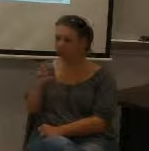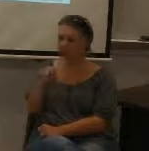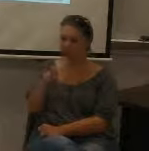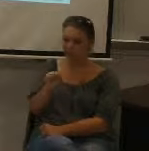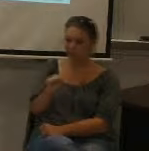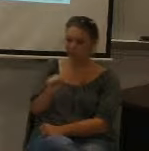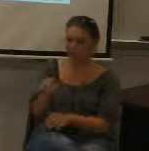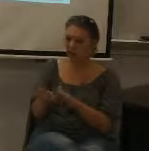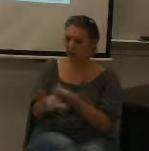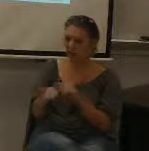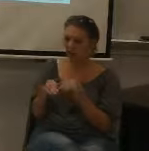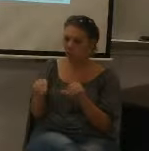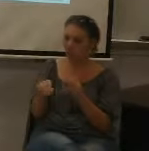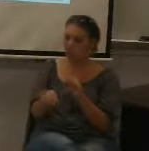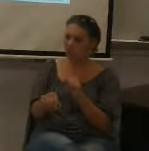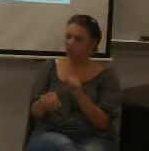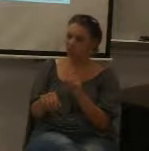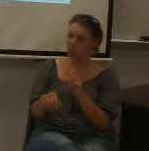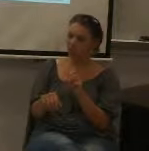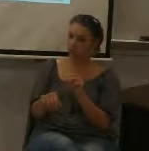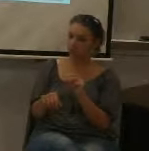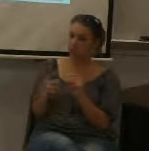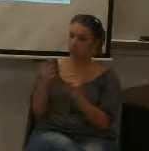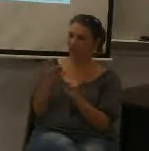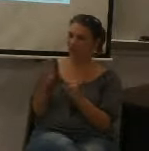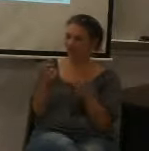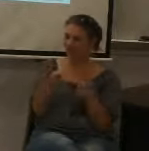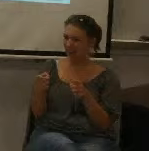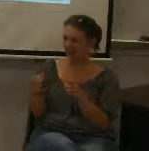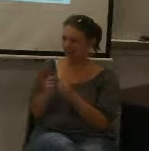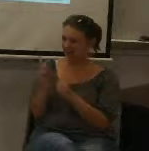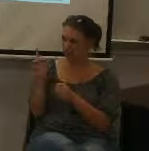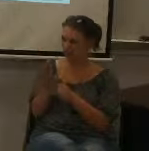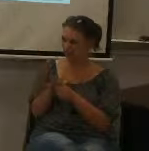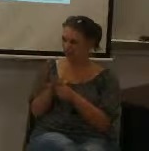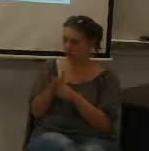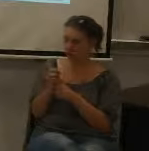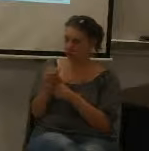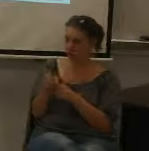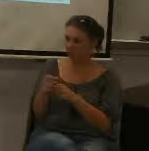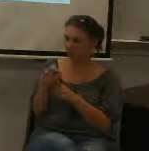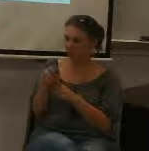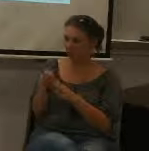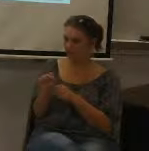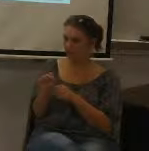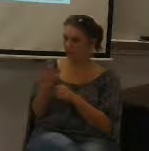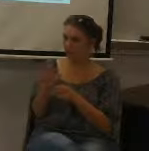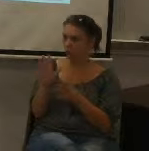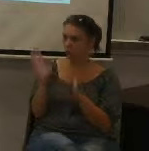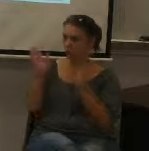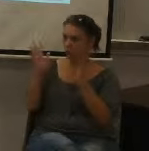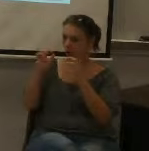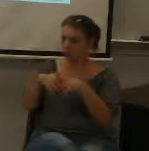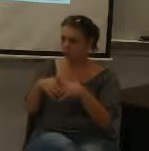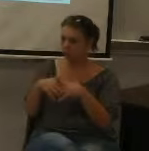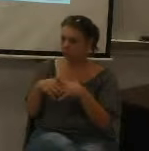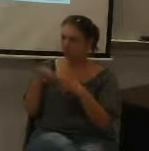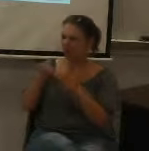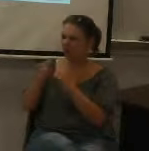streams. And one of the things that happens with these karstic regions is that occasionally one of those caves, big caves, will collapse.